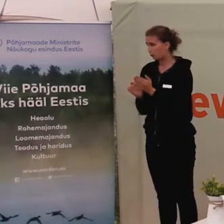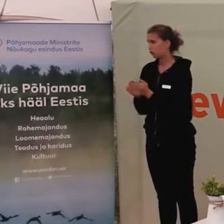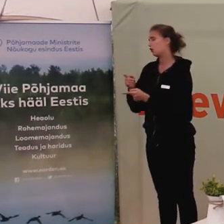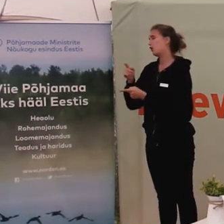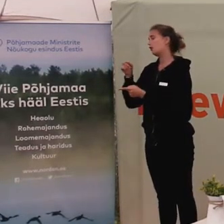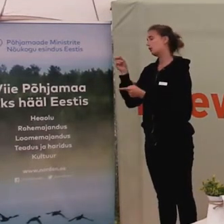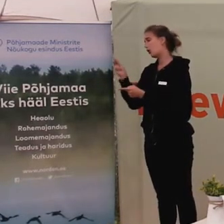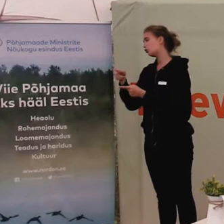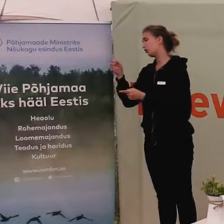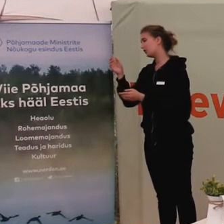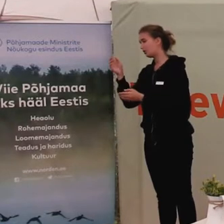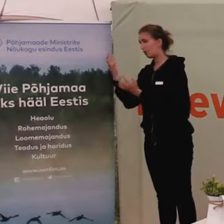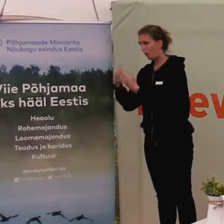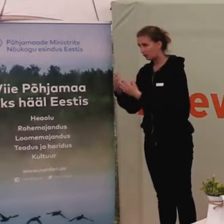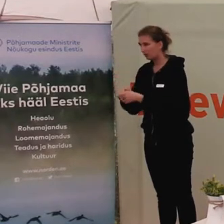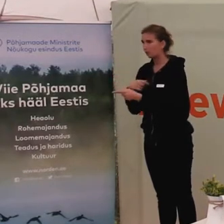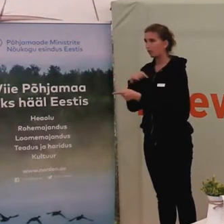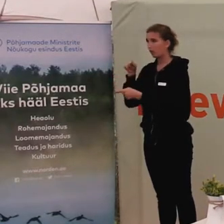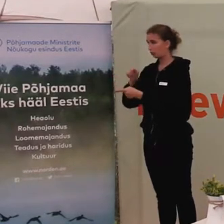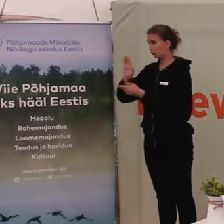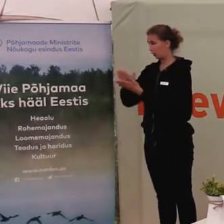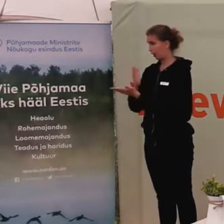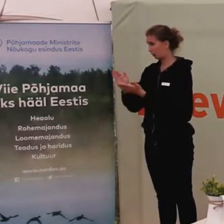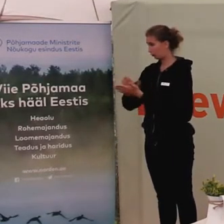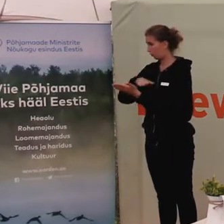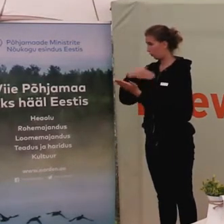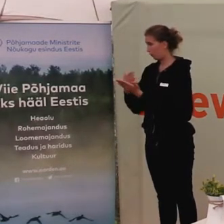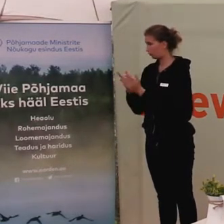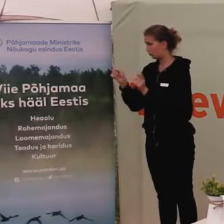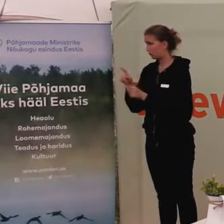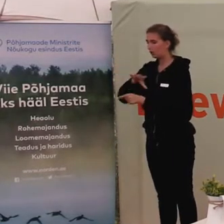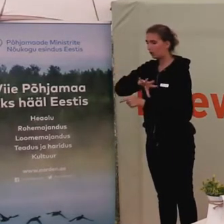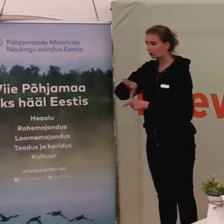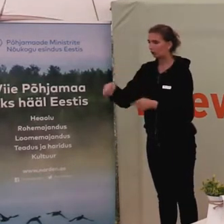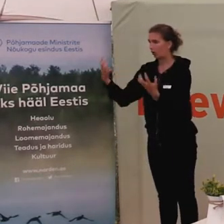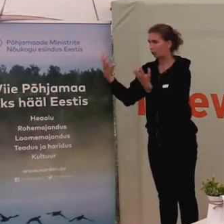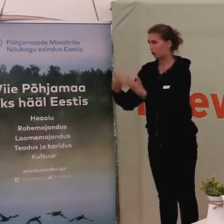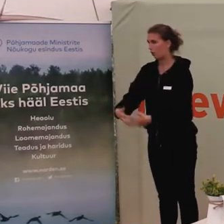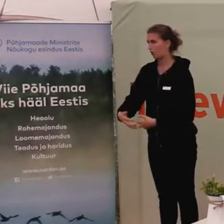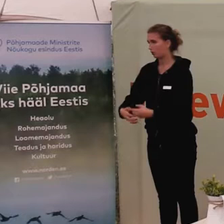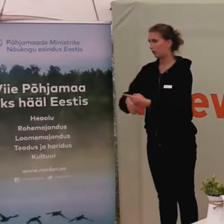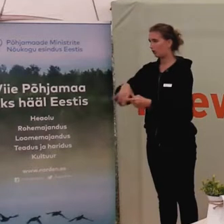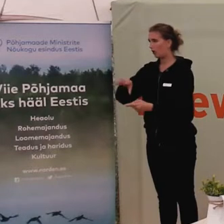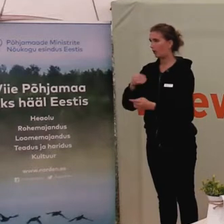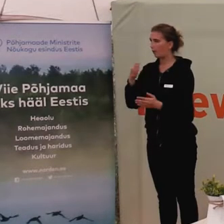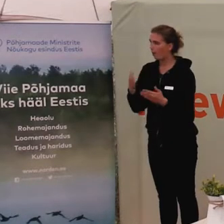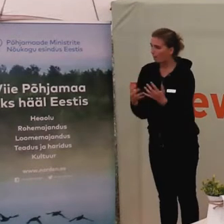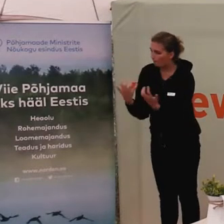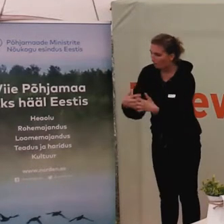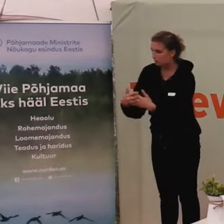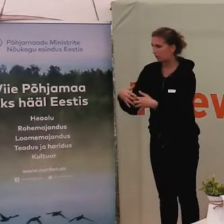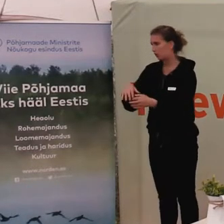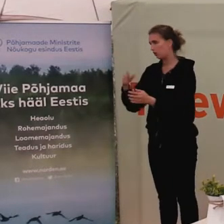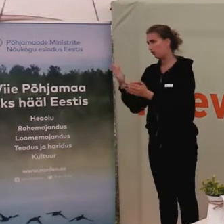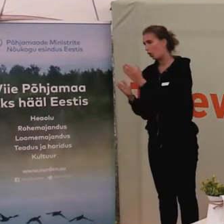of the solutions that gets offered out is that we automatize everything, we have robots, AI that take over, and